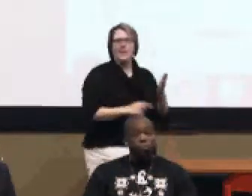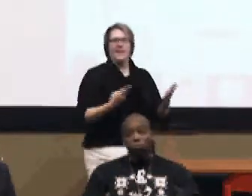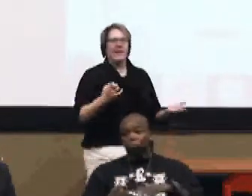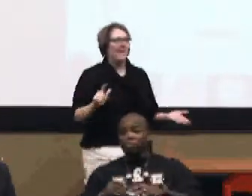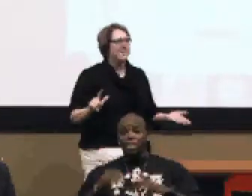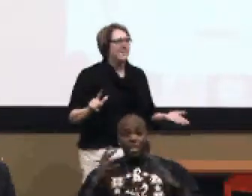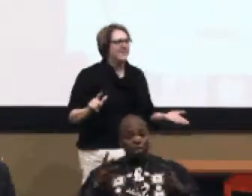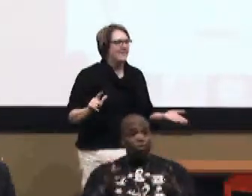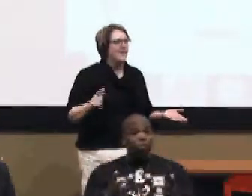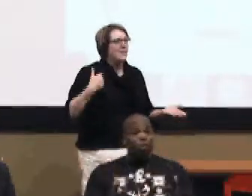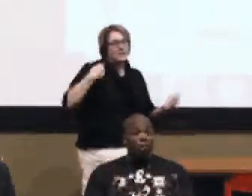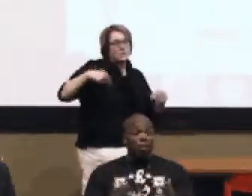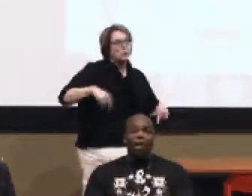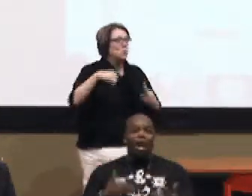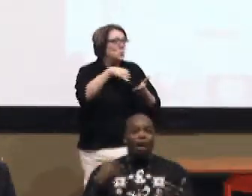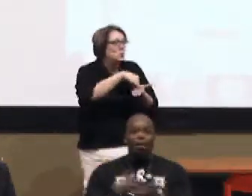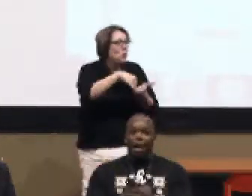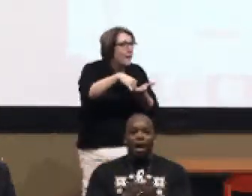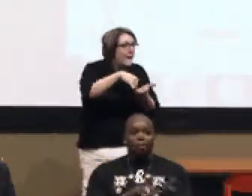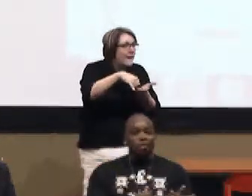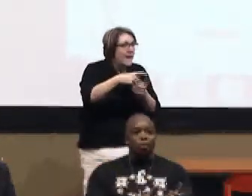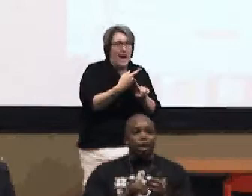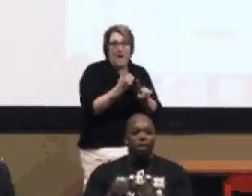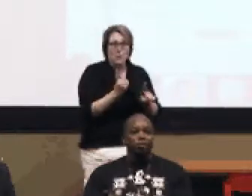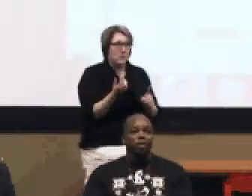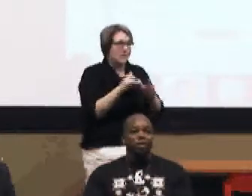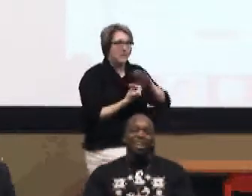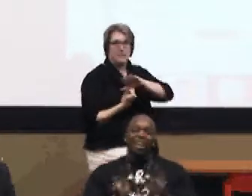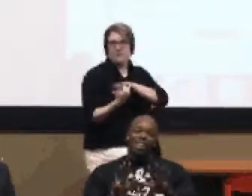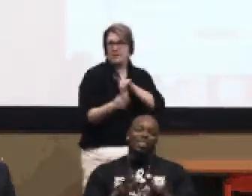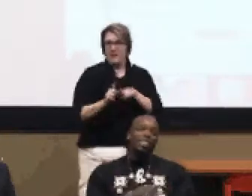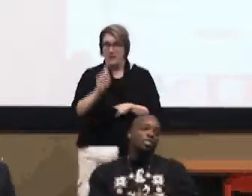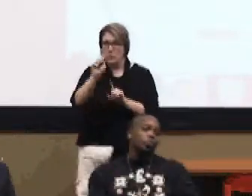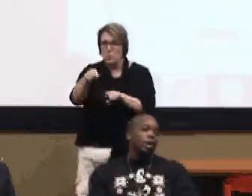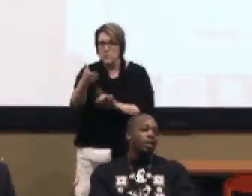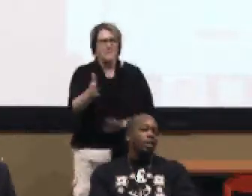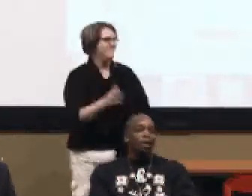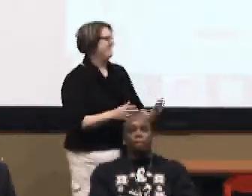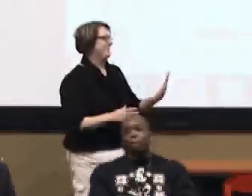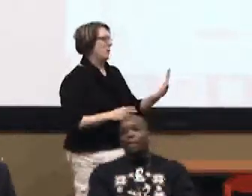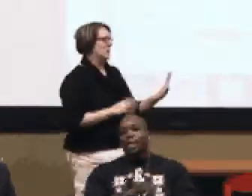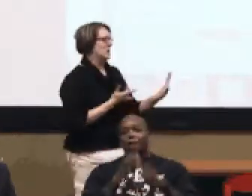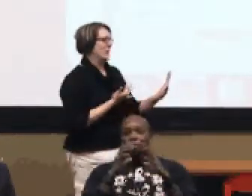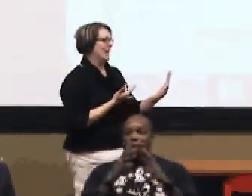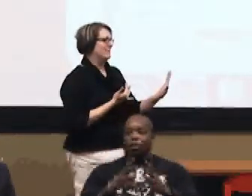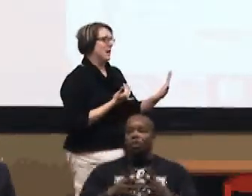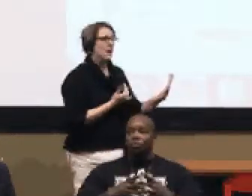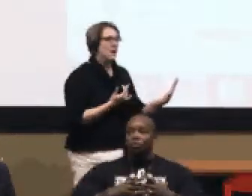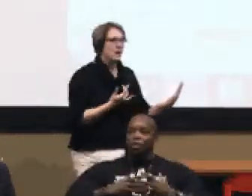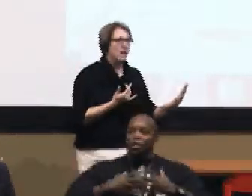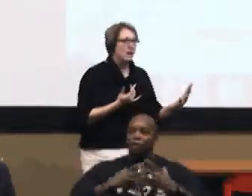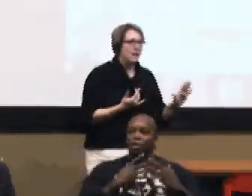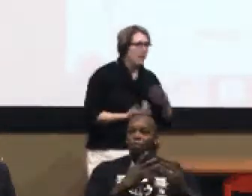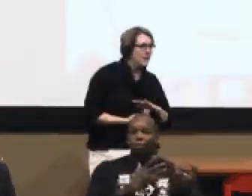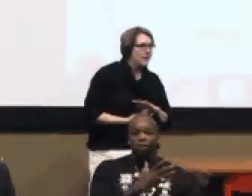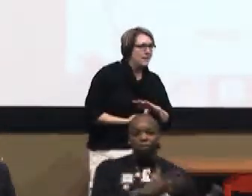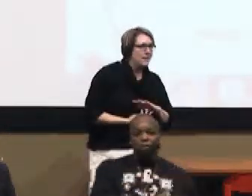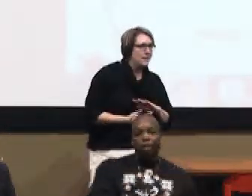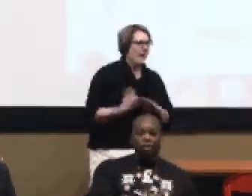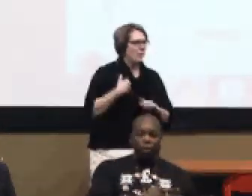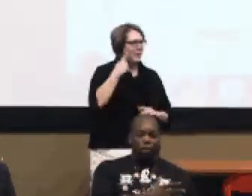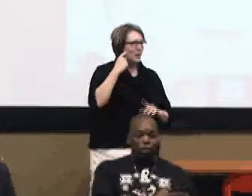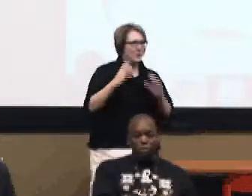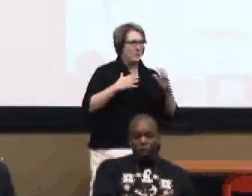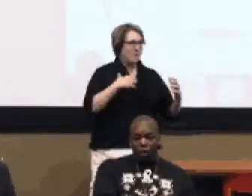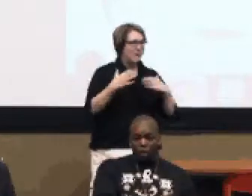here. This is New York. I'm like, I'll hop the subway, I'll come to you. Now let's just wait. It got on my nerves when I would hear people